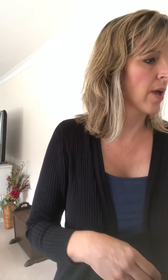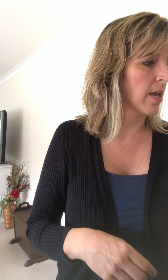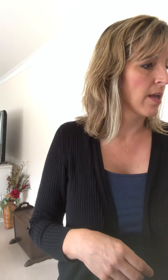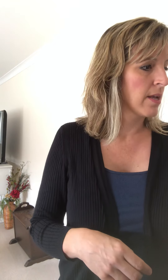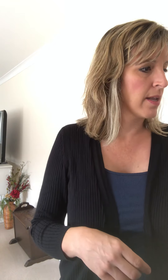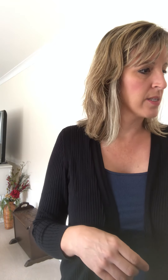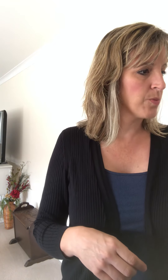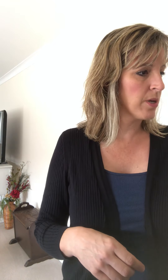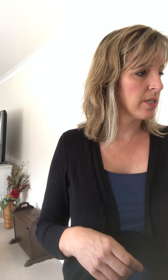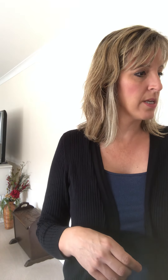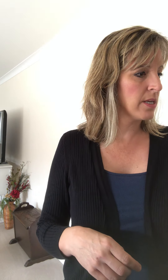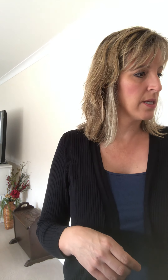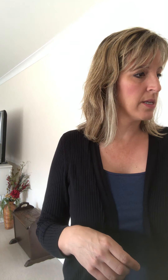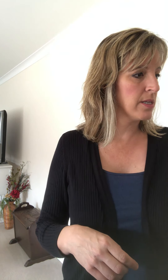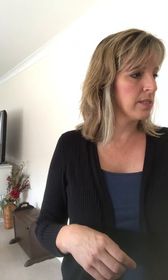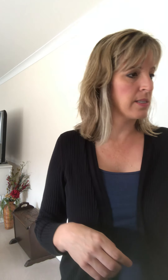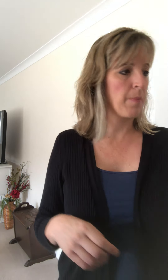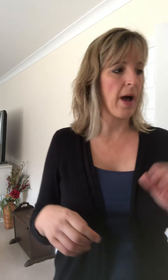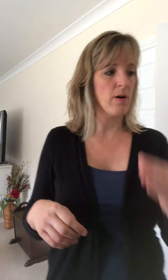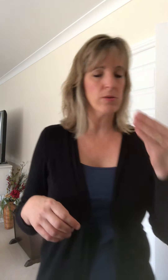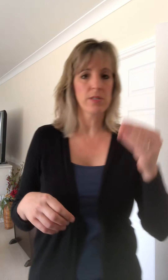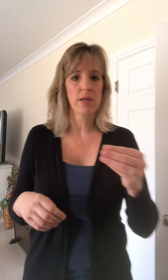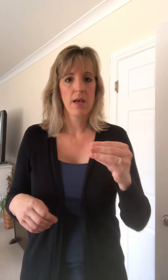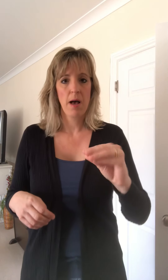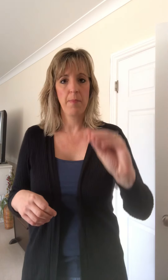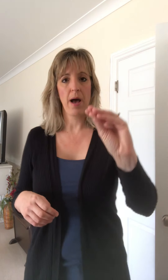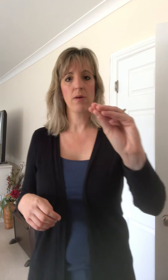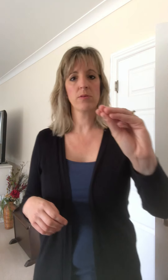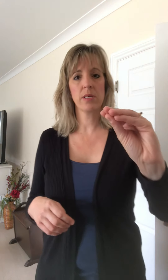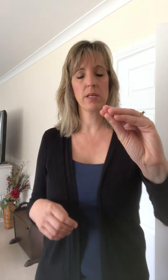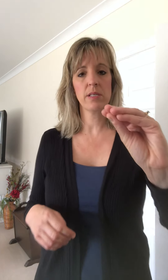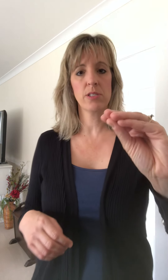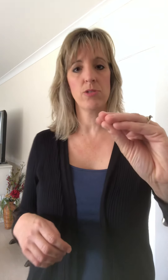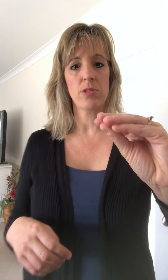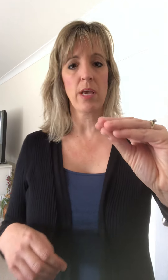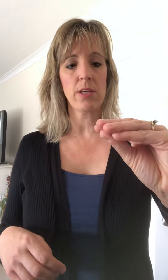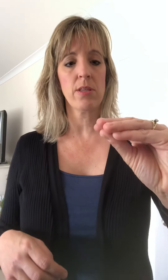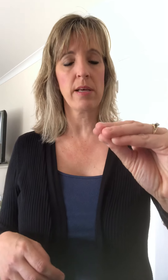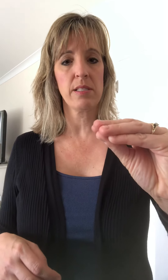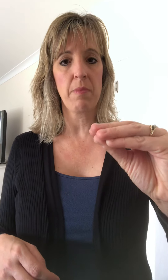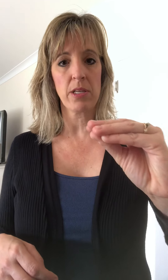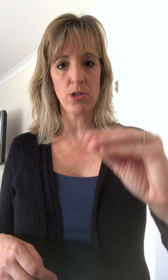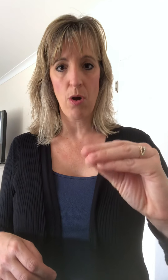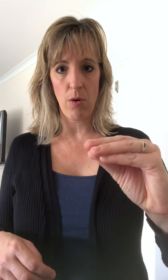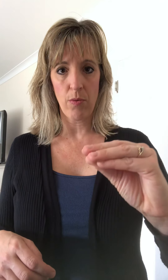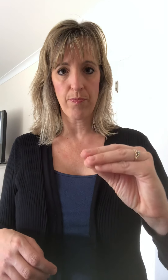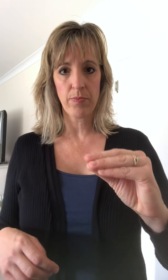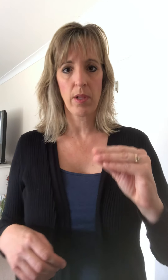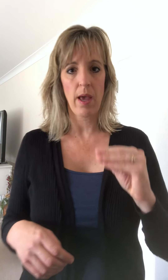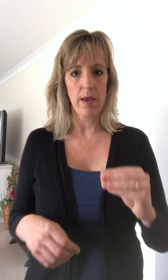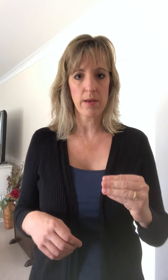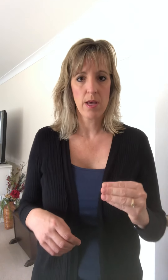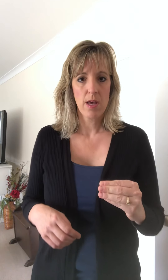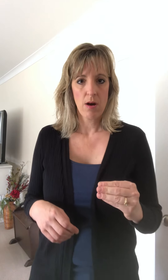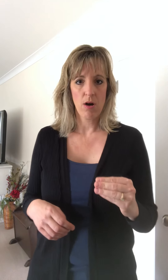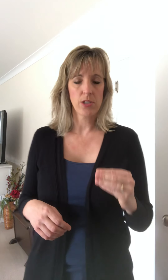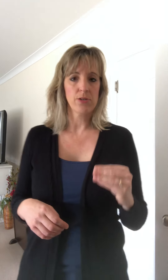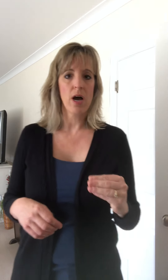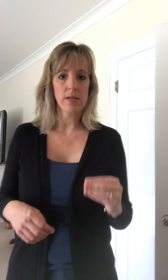Okay, next one is about. About is you take that smashed O, okay, on your